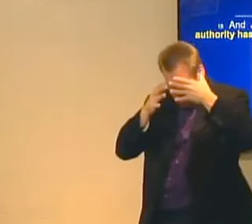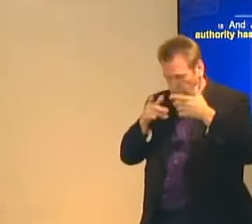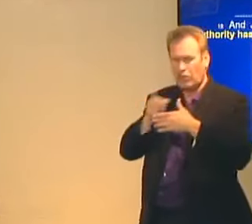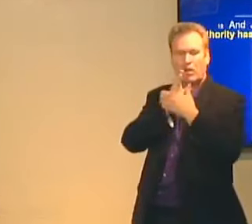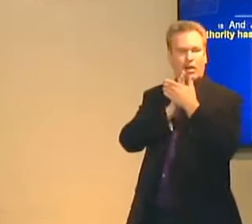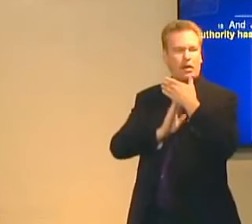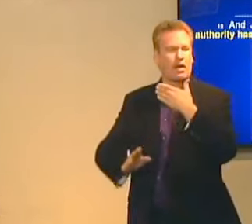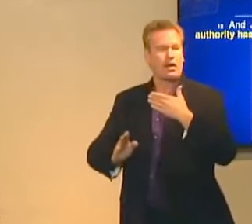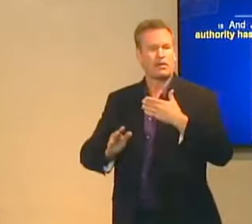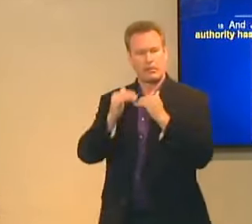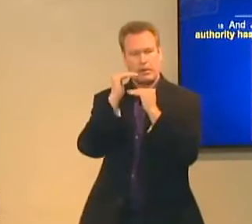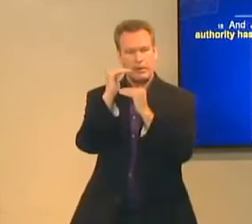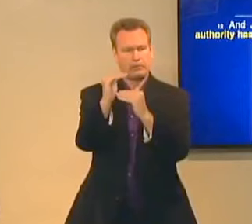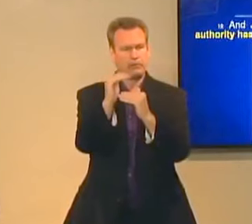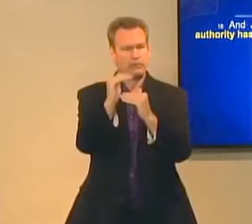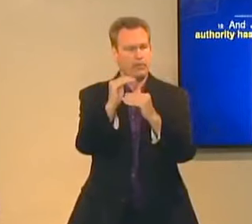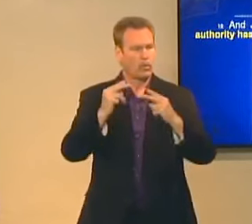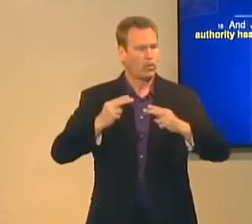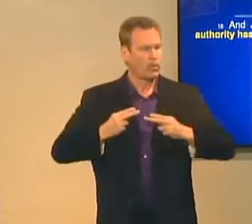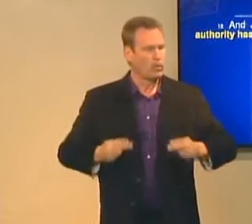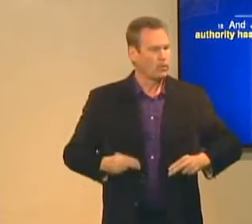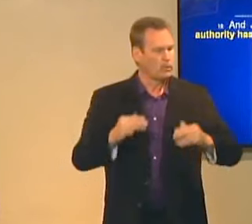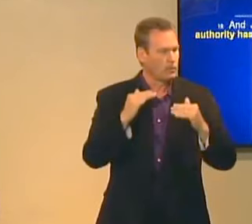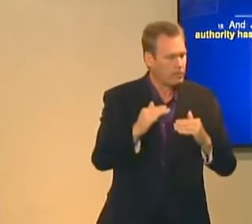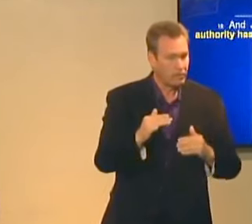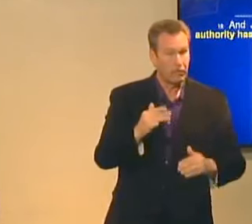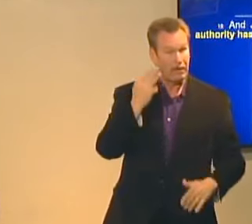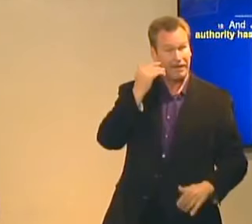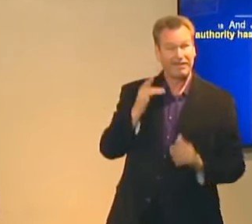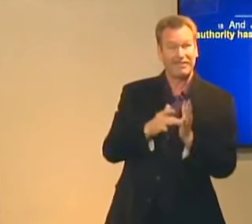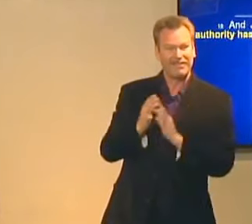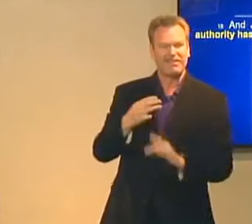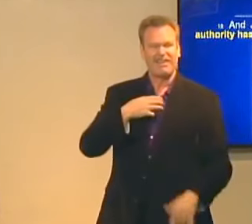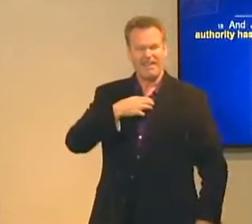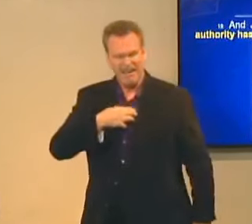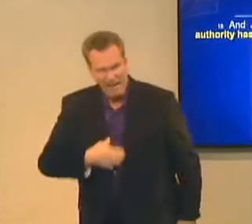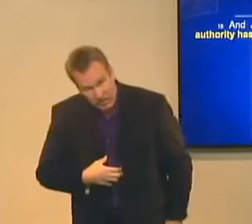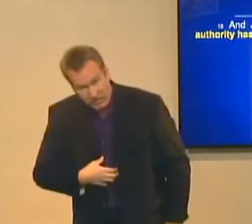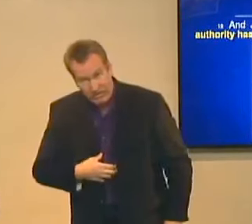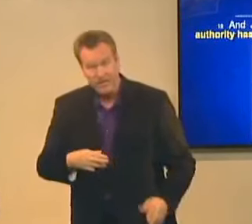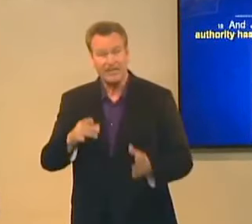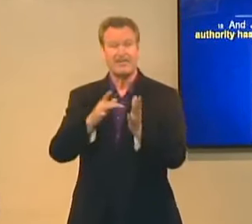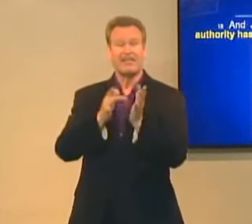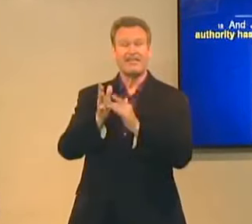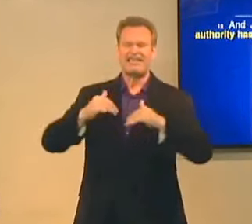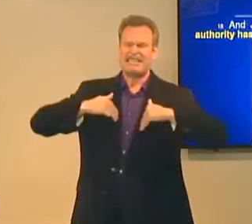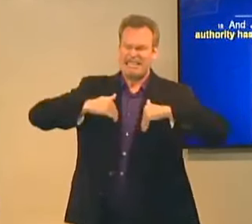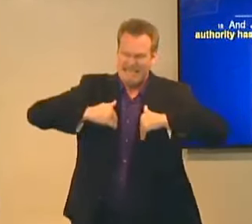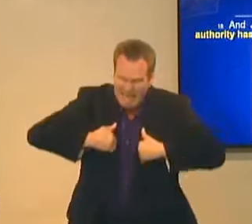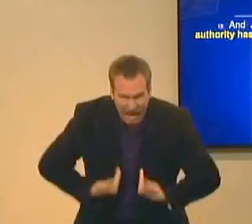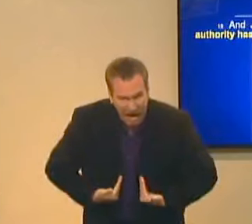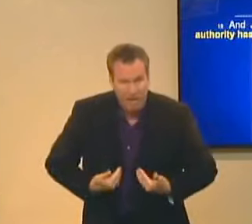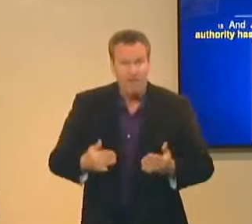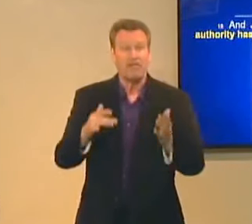in the world. In flesh. And He humbled Himself. And so as a human being, He was also limited. Jesus Christ was hungry. Jesus Christ became